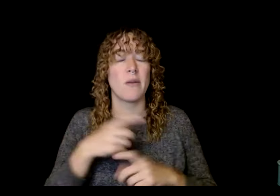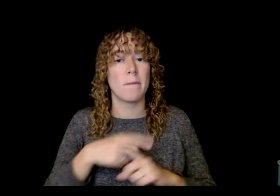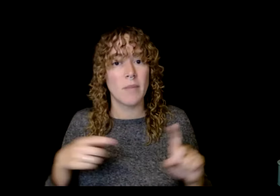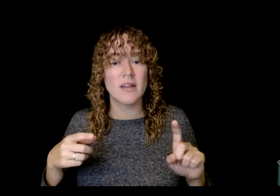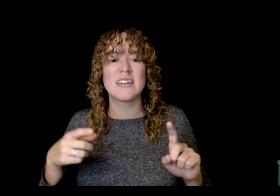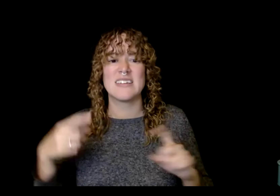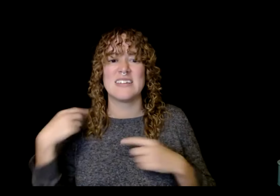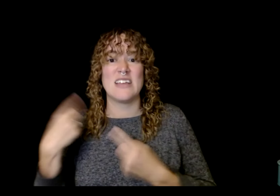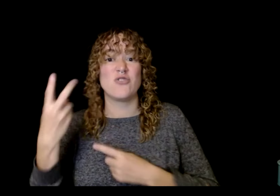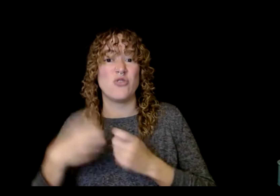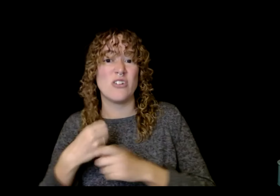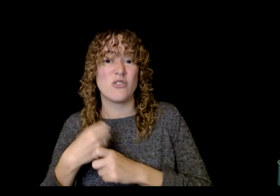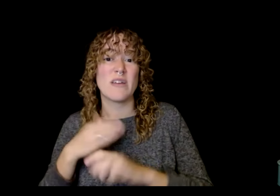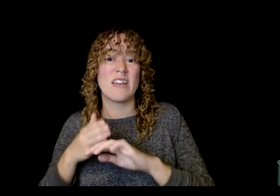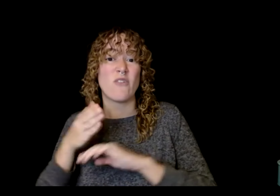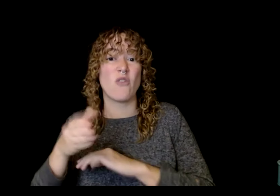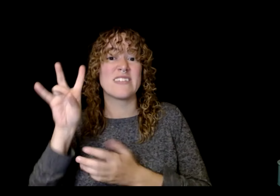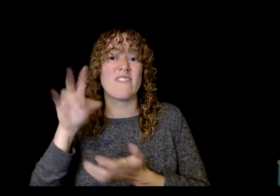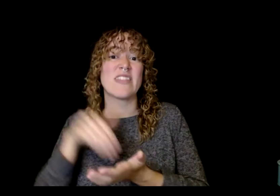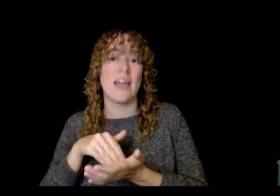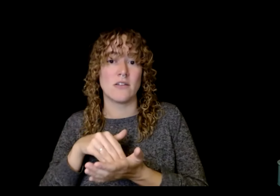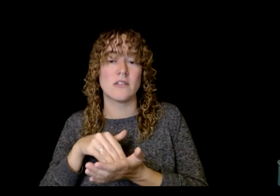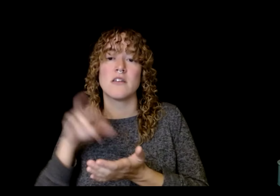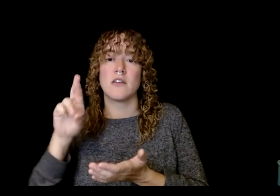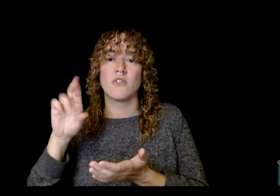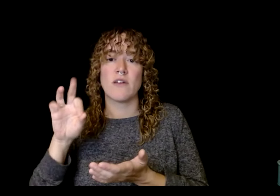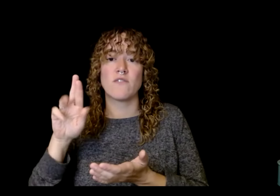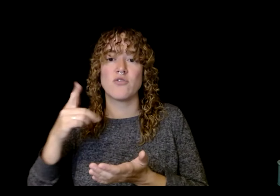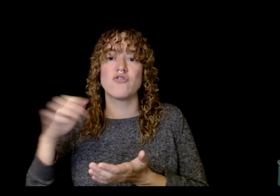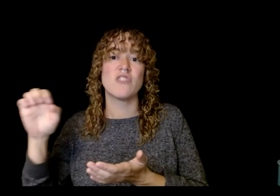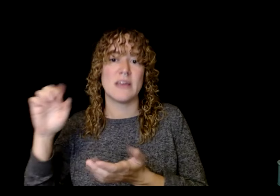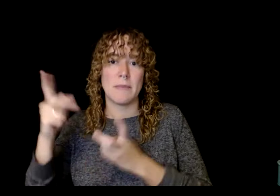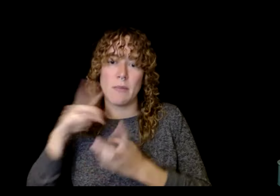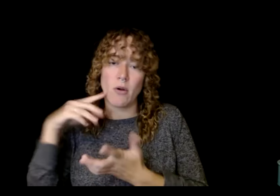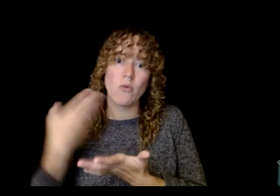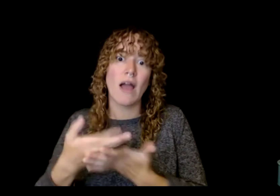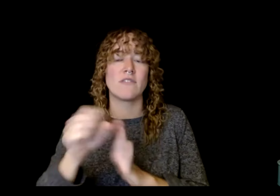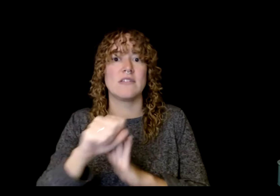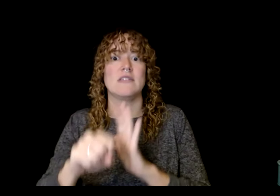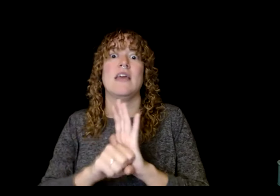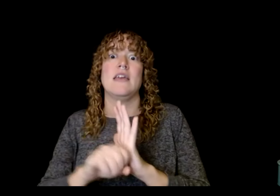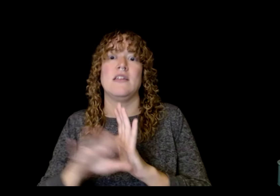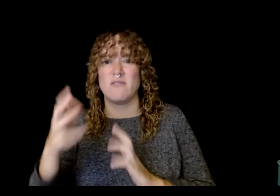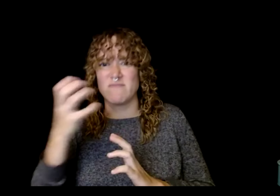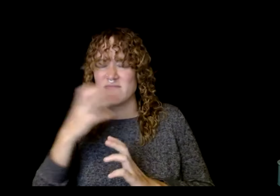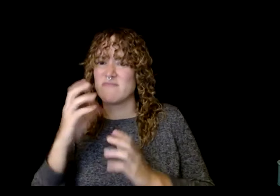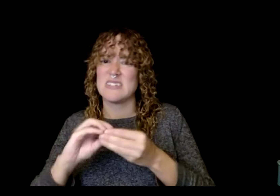over 7,000 refugee arrivals to the state. So there was already a large discrepancy between current service level